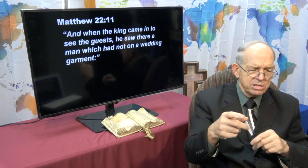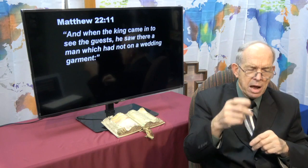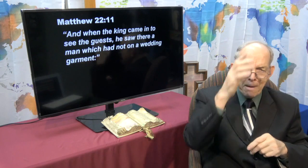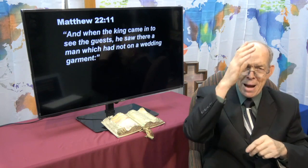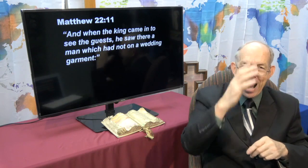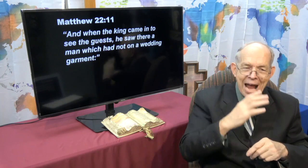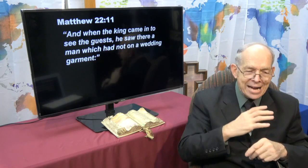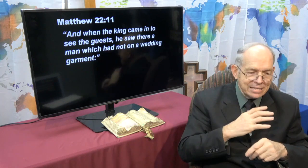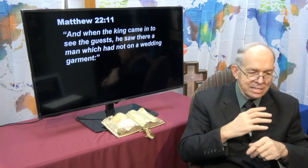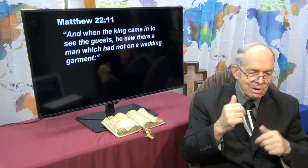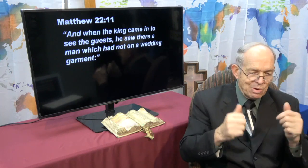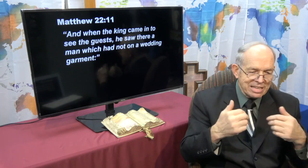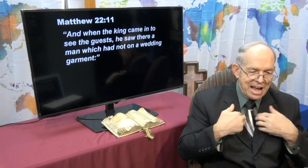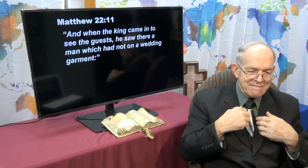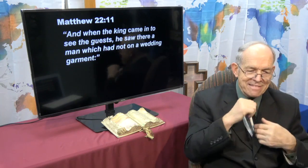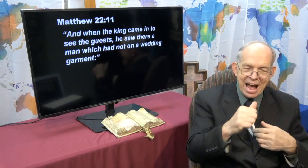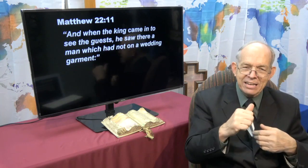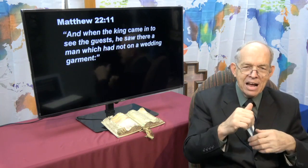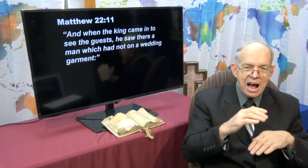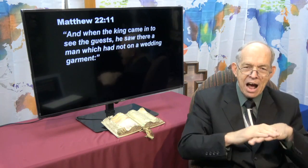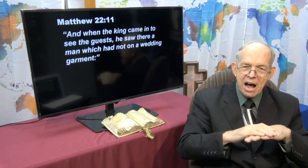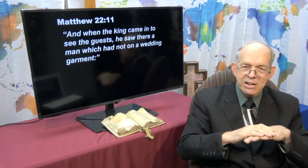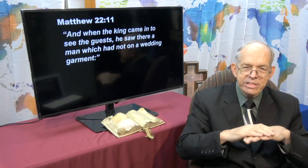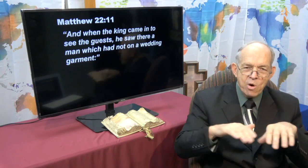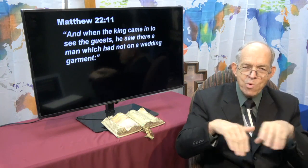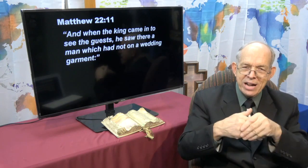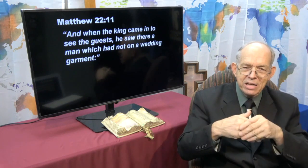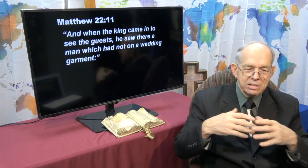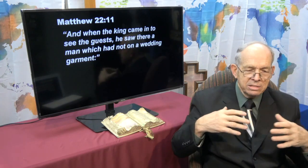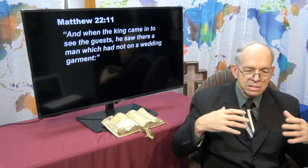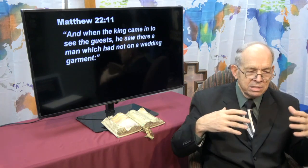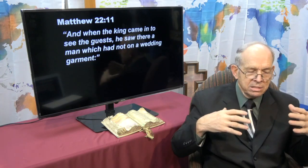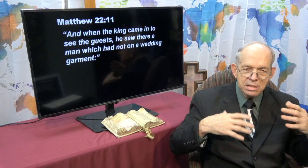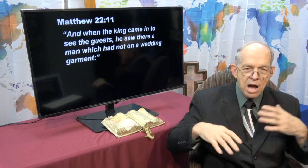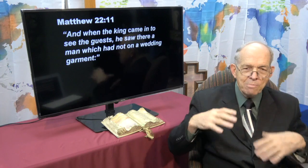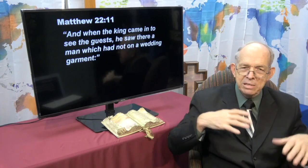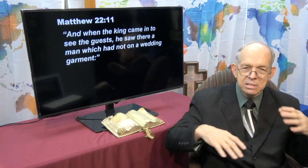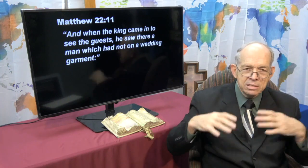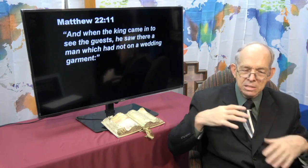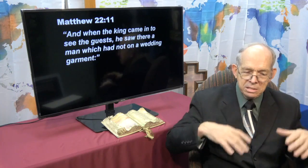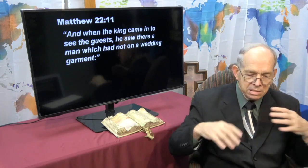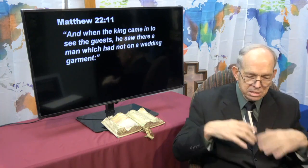a man with a knot on the wedding garment.